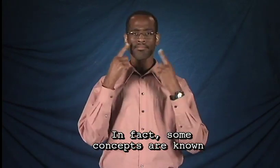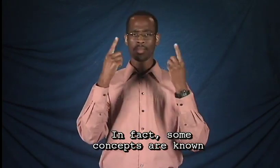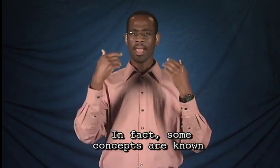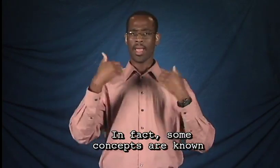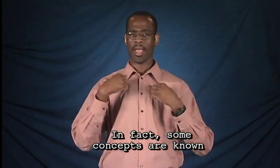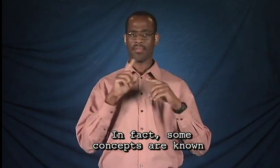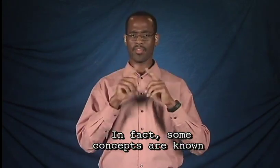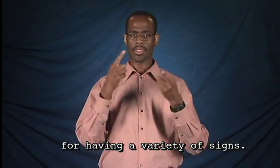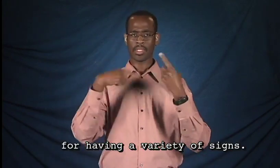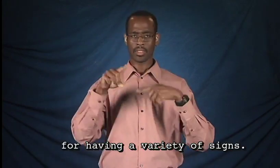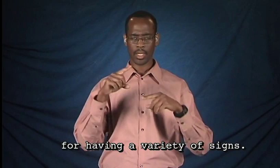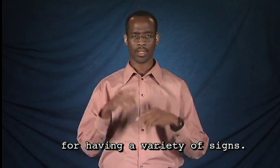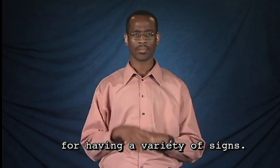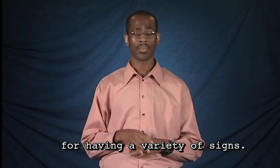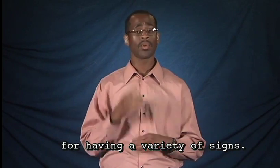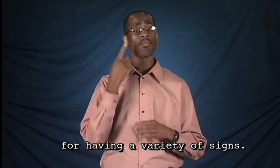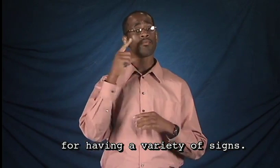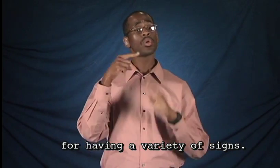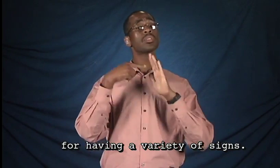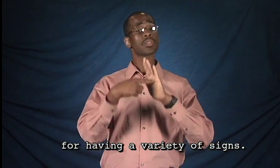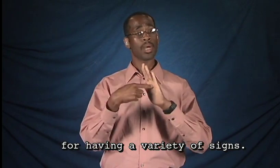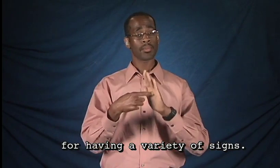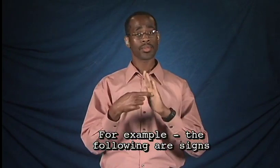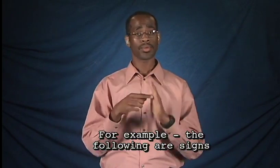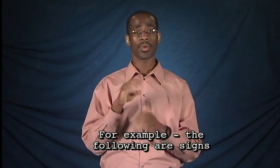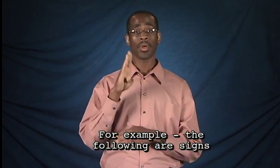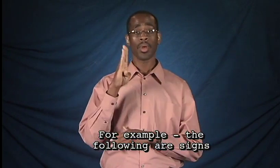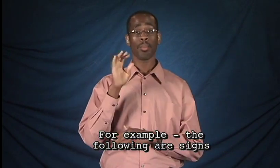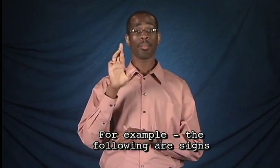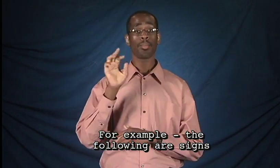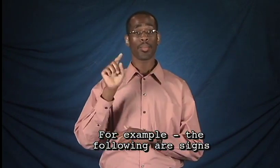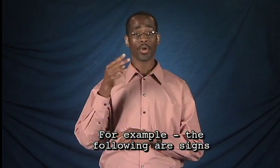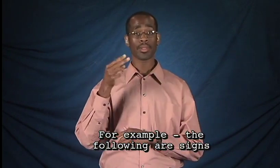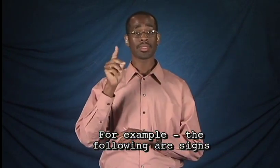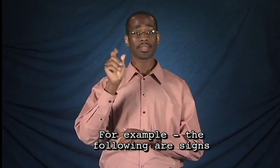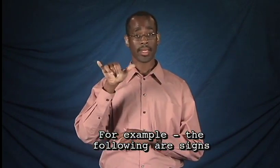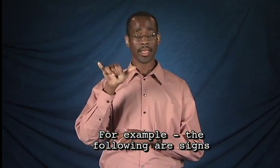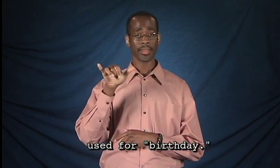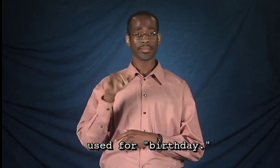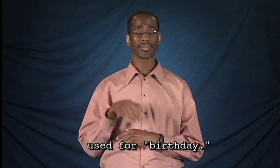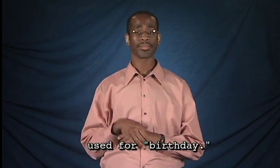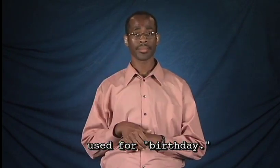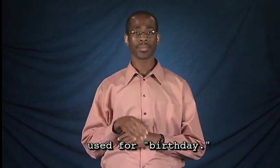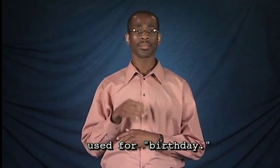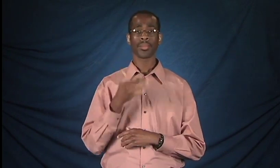fact, some concepts are known for having a variety of signs. For example, the following are signs used for birthday.